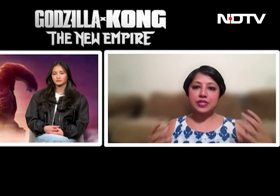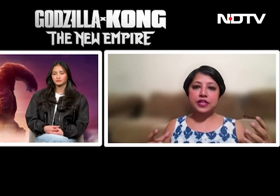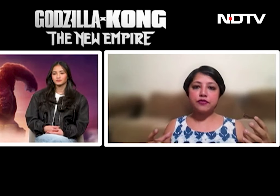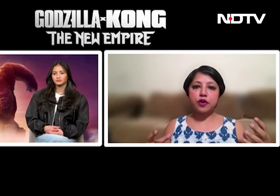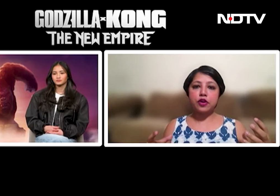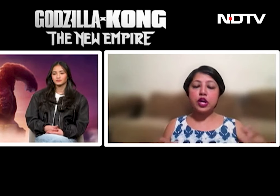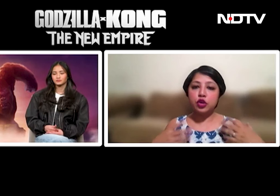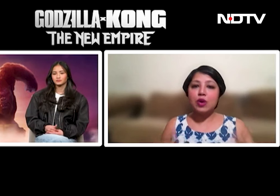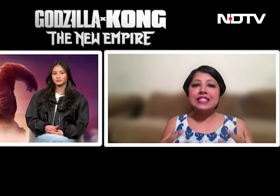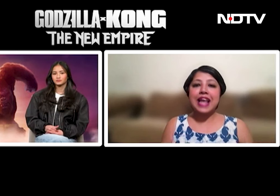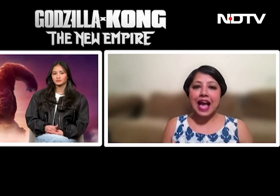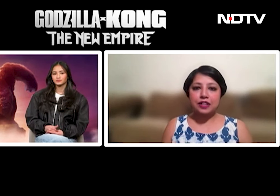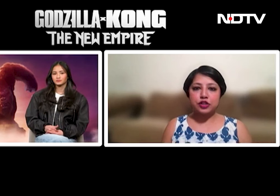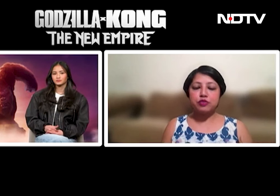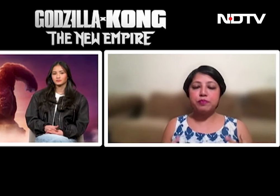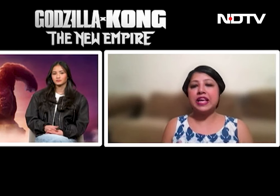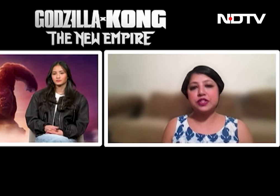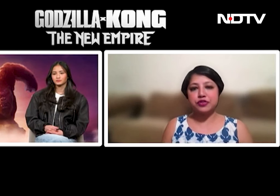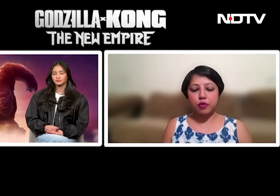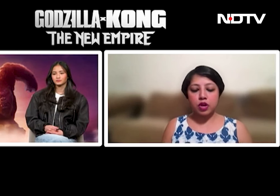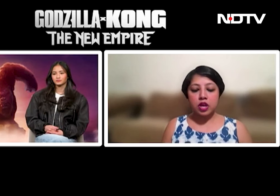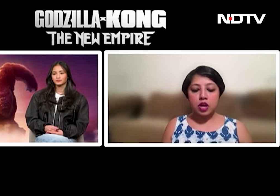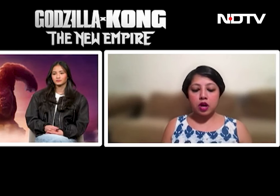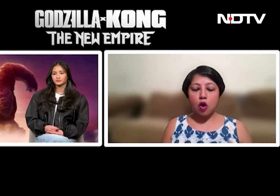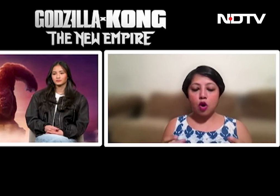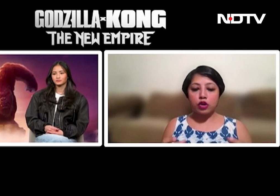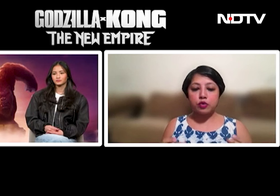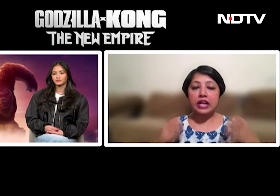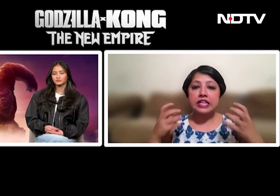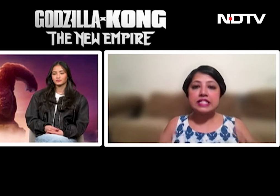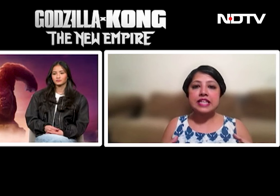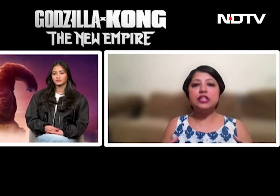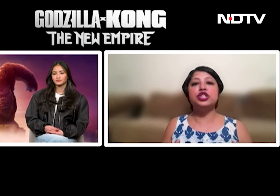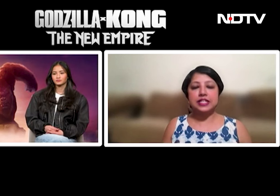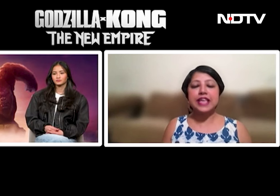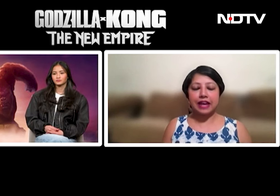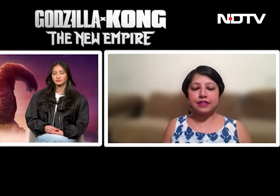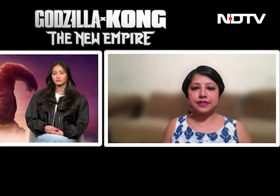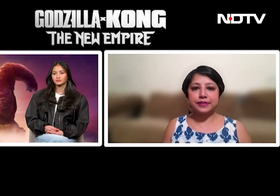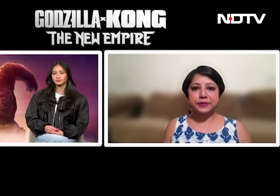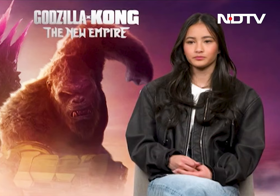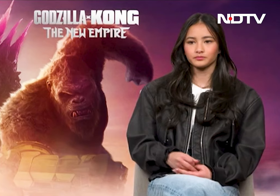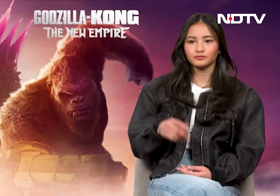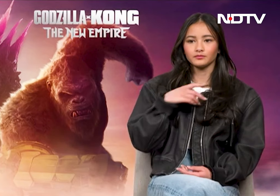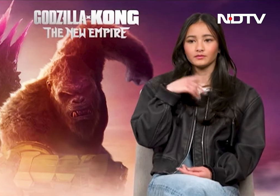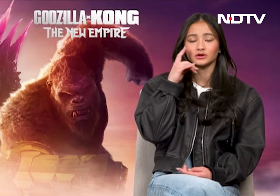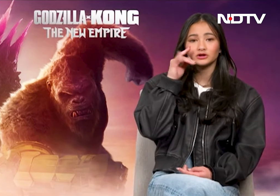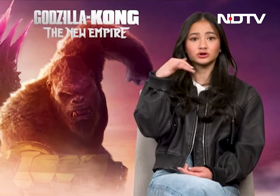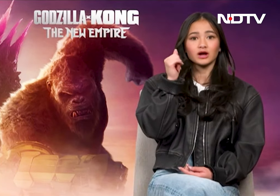was it for you as an actor to play this role or to understand Gia's character? I think